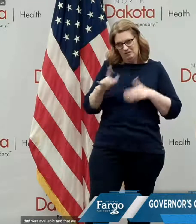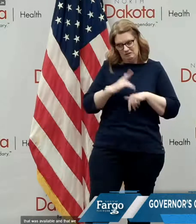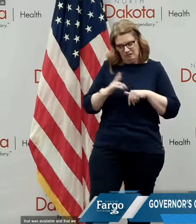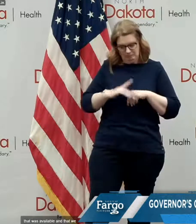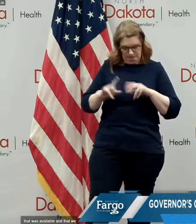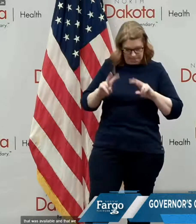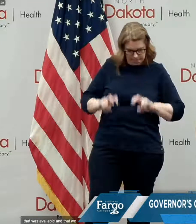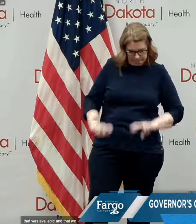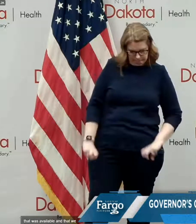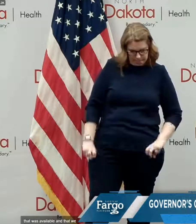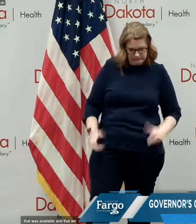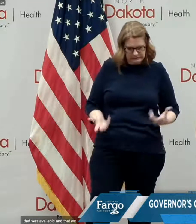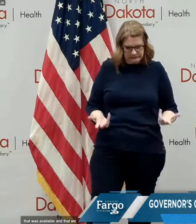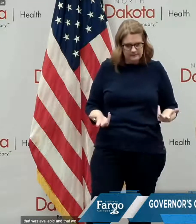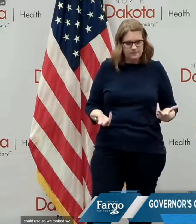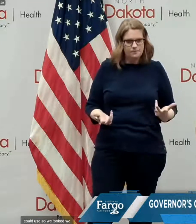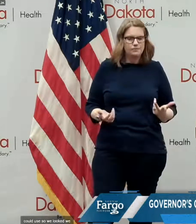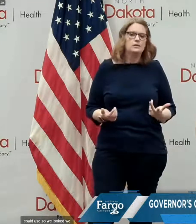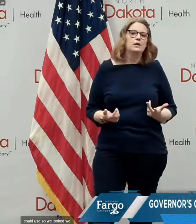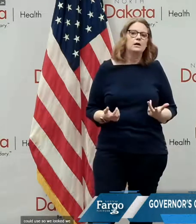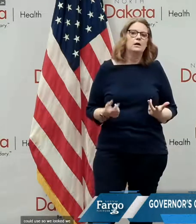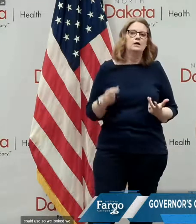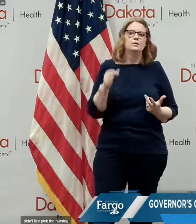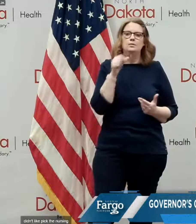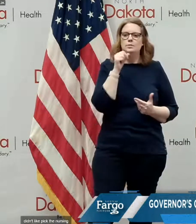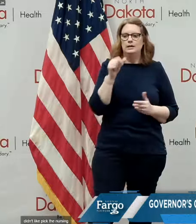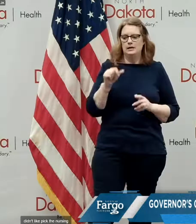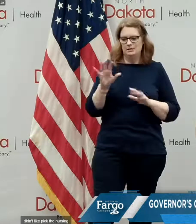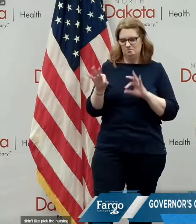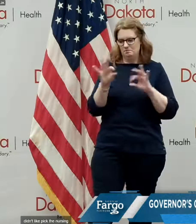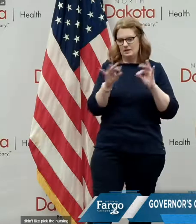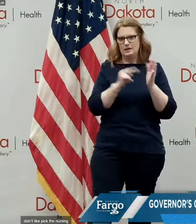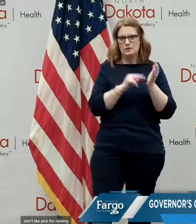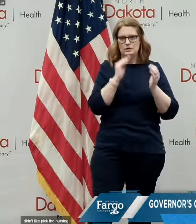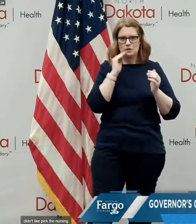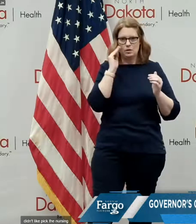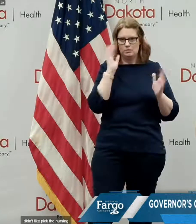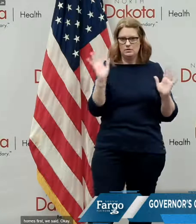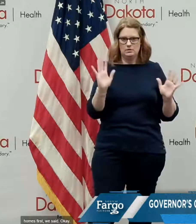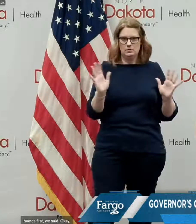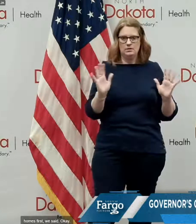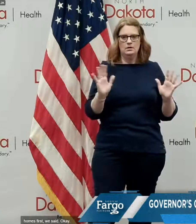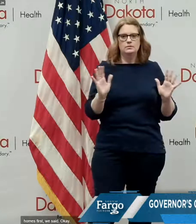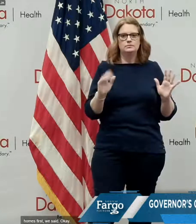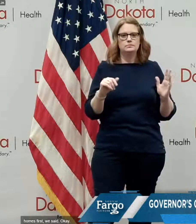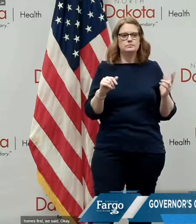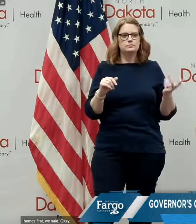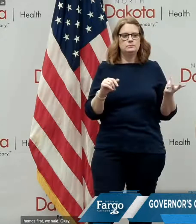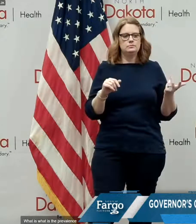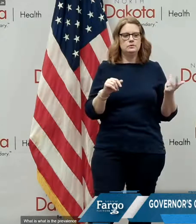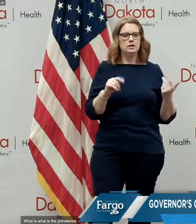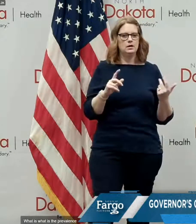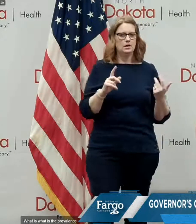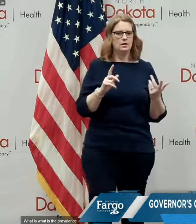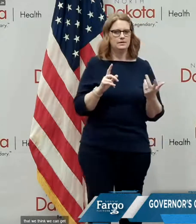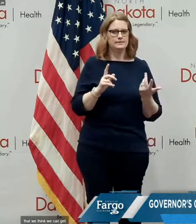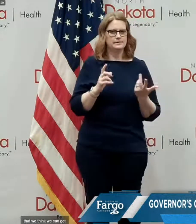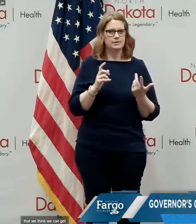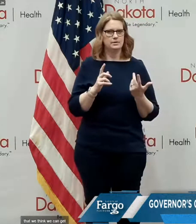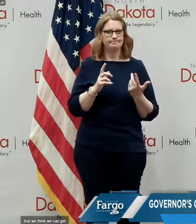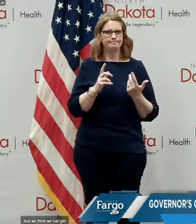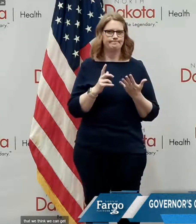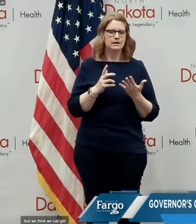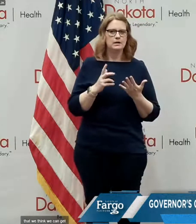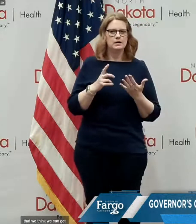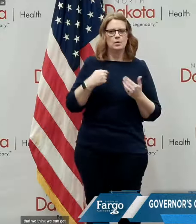we didn't like pick the nursing homes first. We said, okay, what is the prevalence that we think we can get comfortable with? What